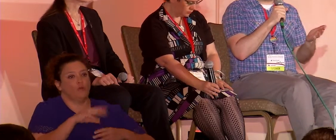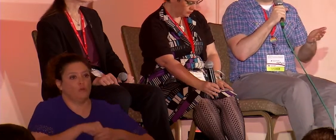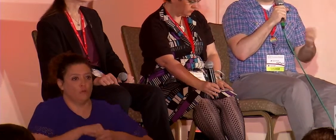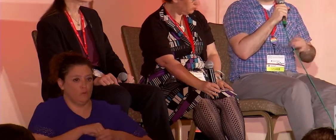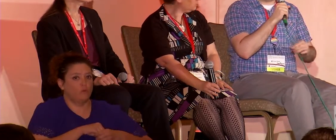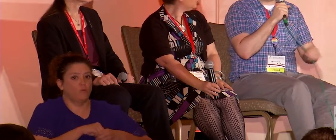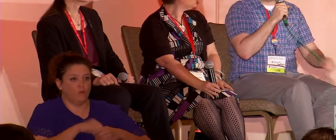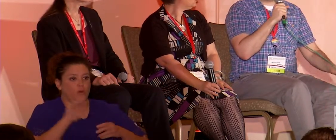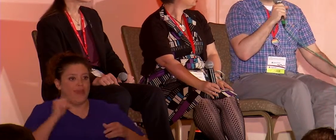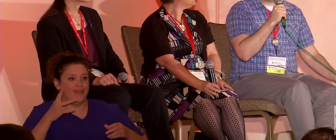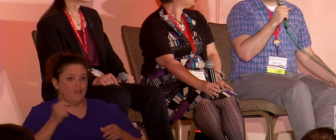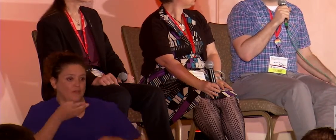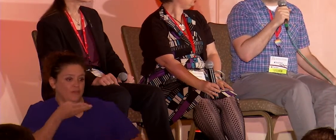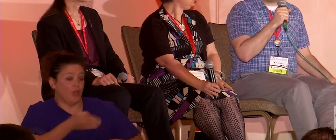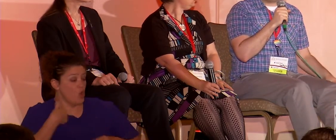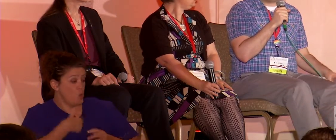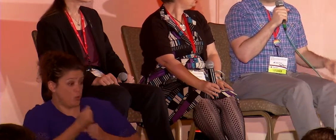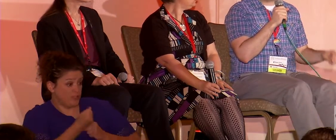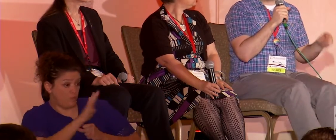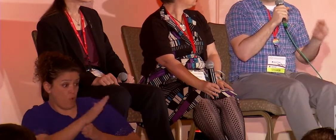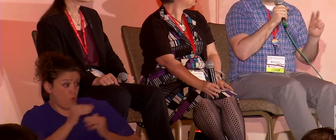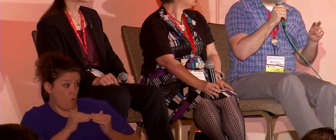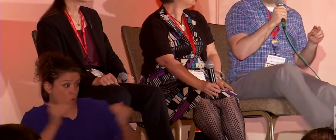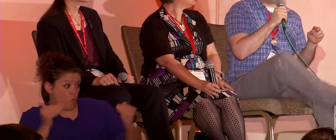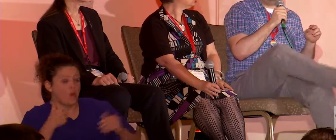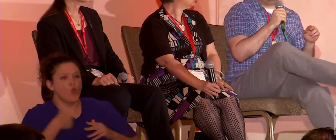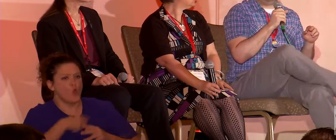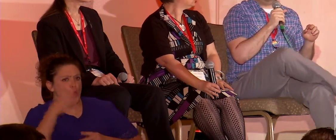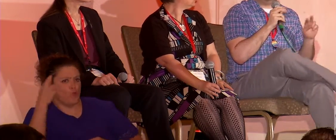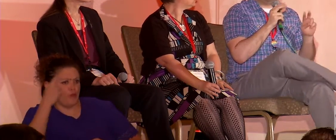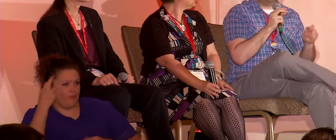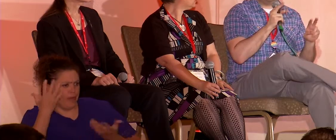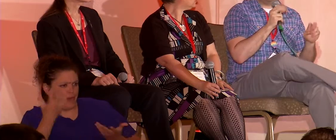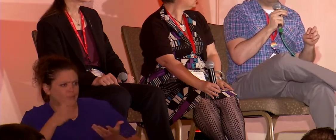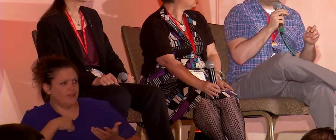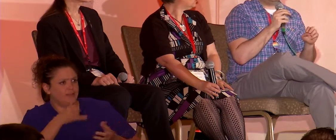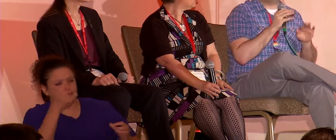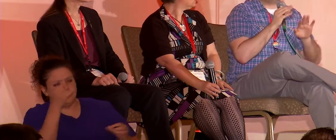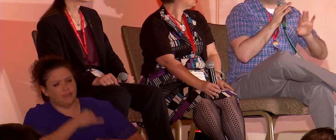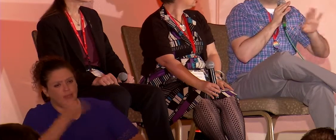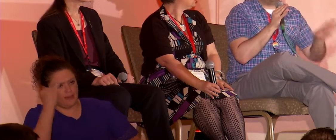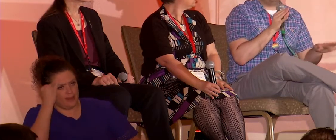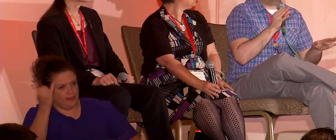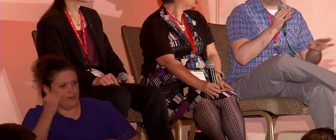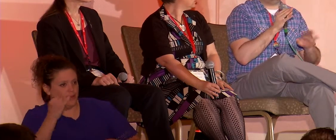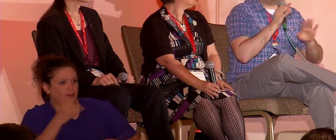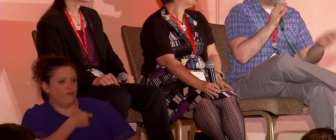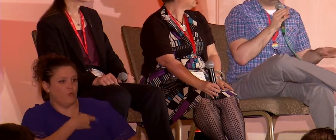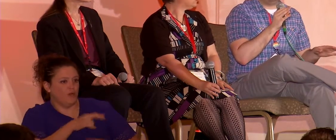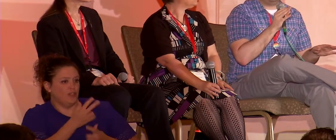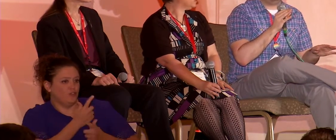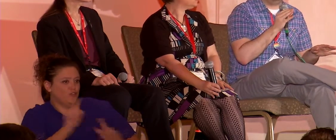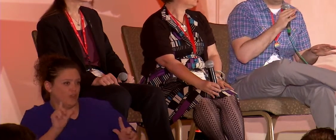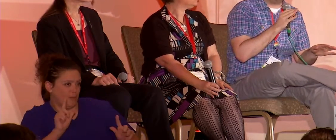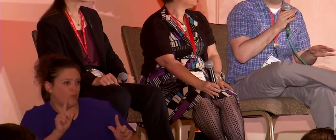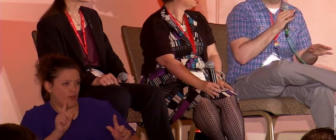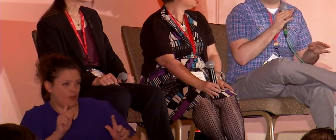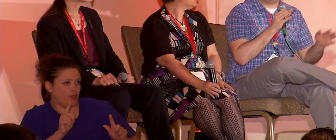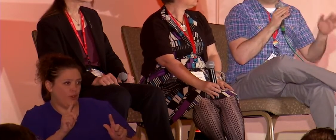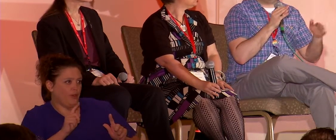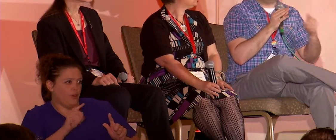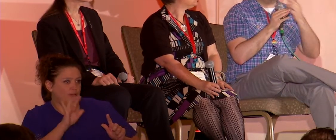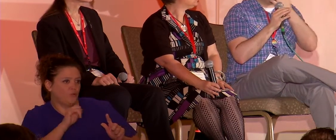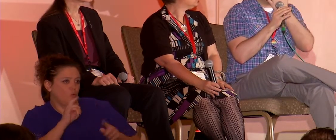we support LGBT equality. We recognize that this bogus notion of religious liberty is at the forefront of all of these